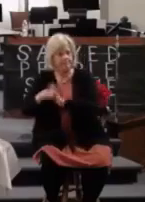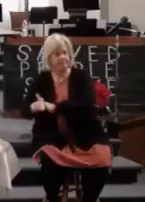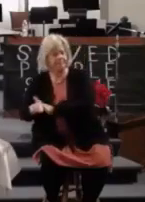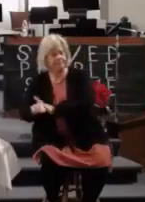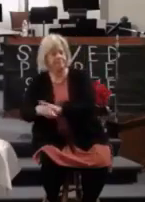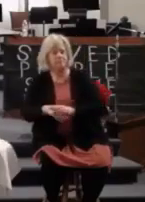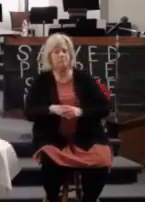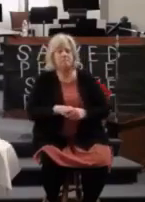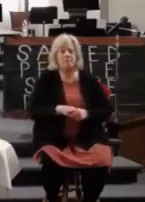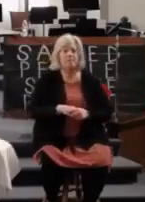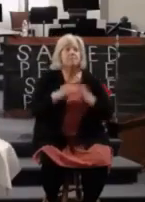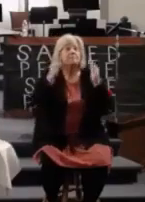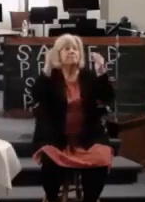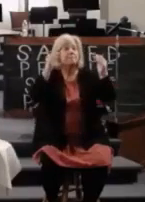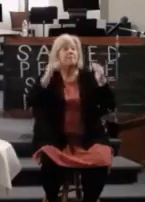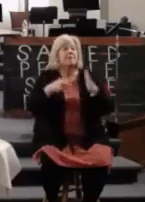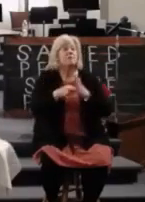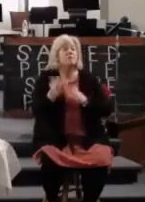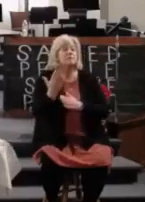We'll go on to verse 15.